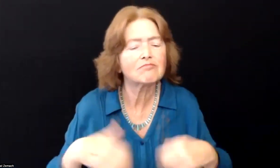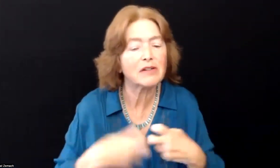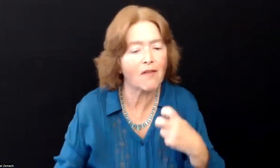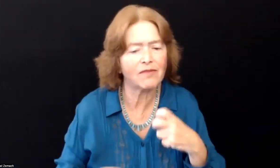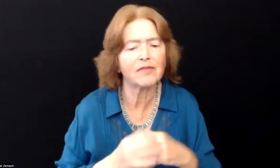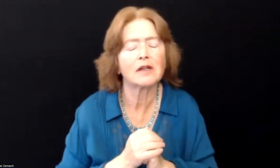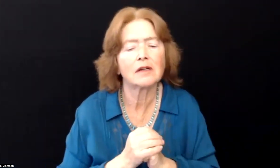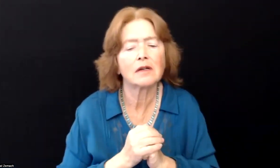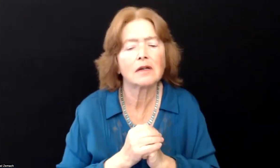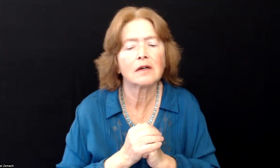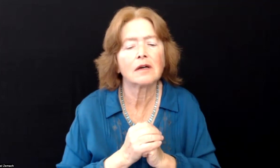pick? That's tough.